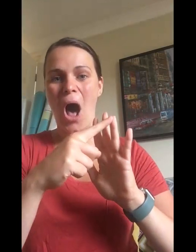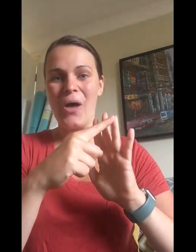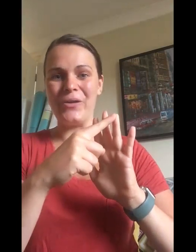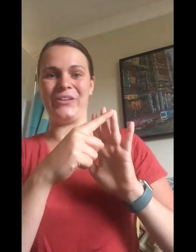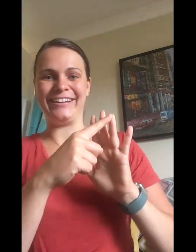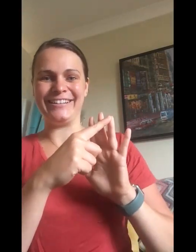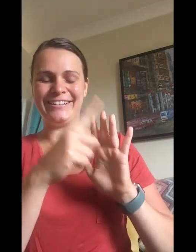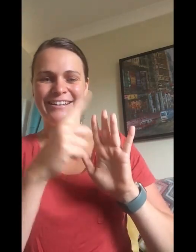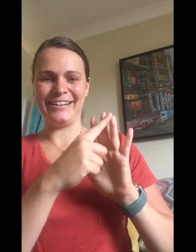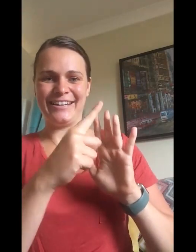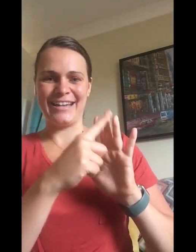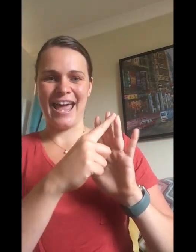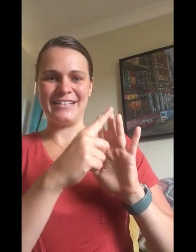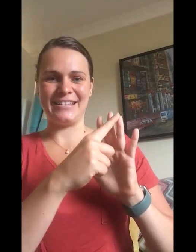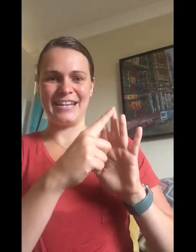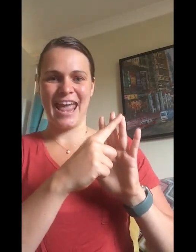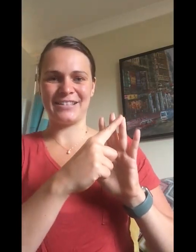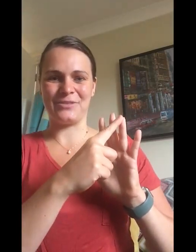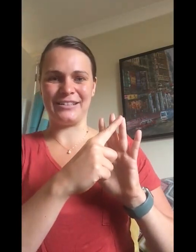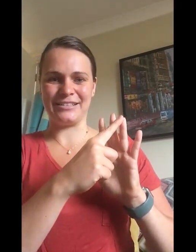O. Yes, it's the next one.